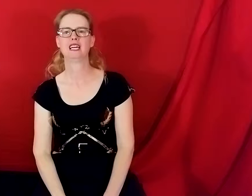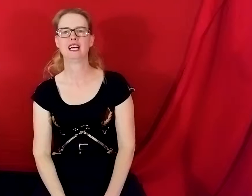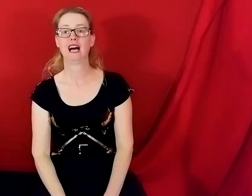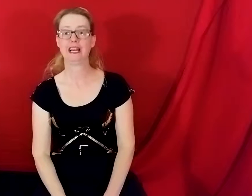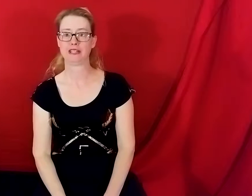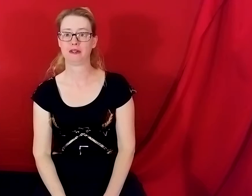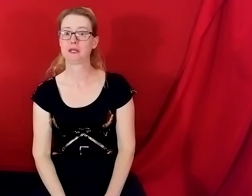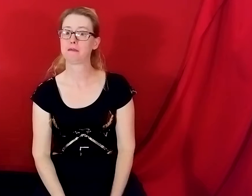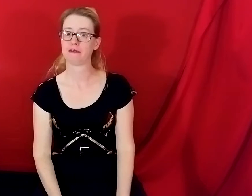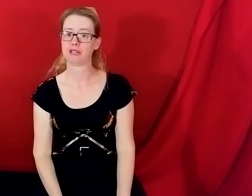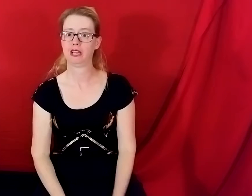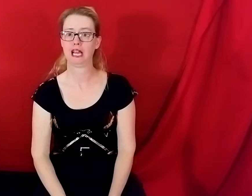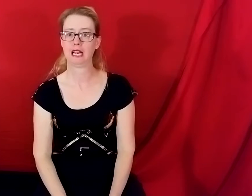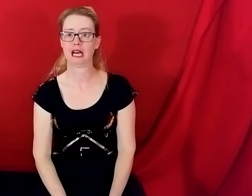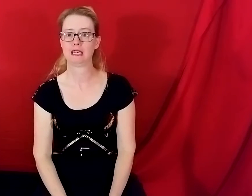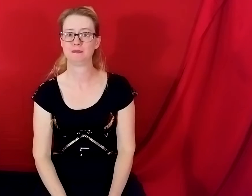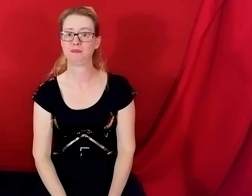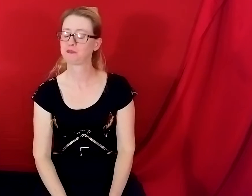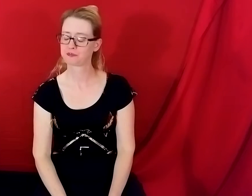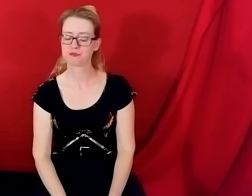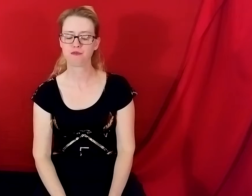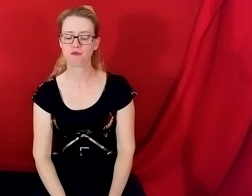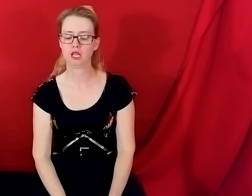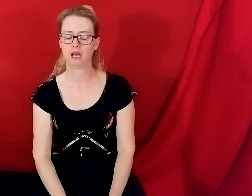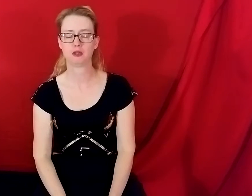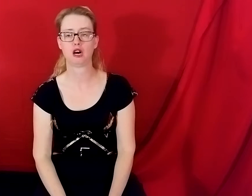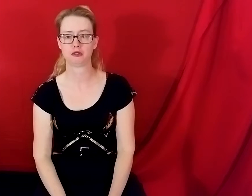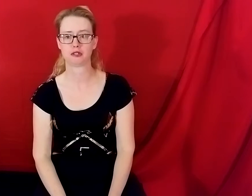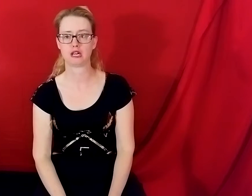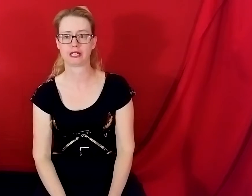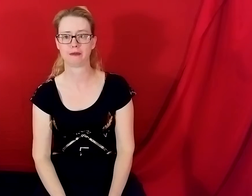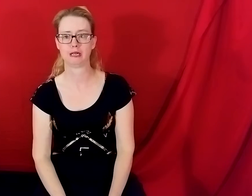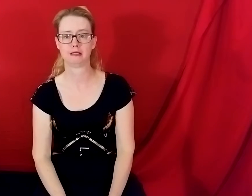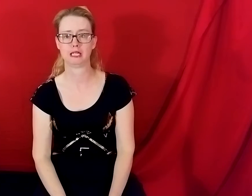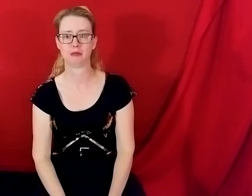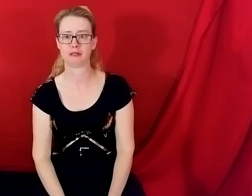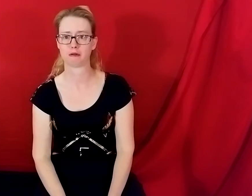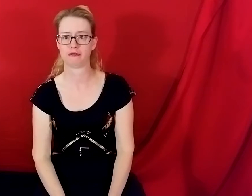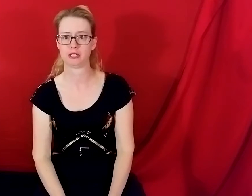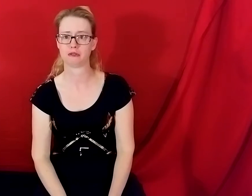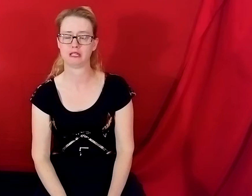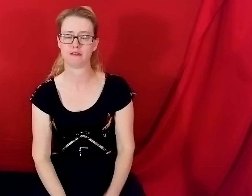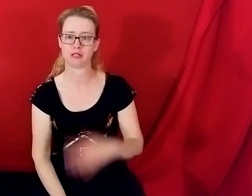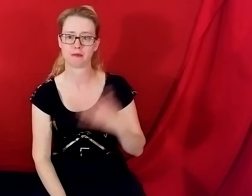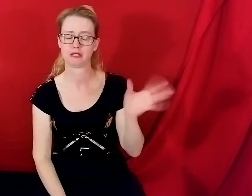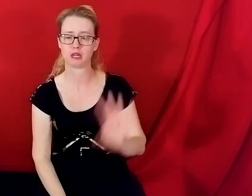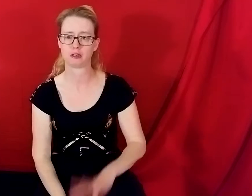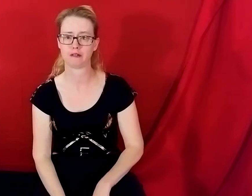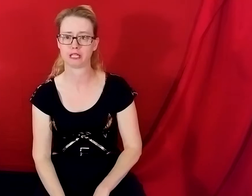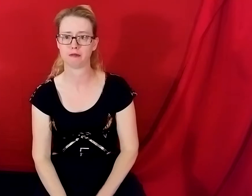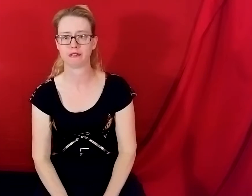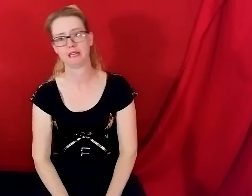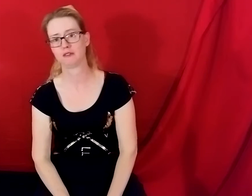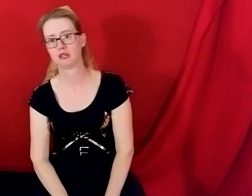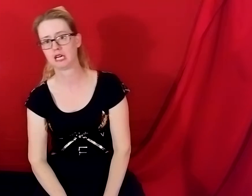hi there this is buffy and um i'm also talking about uh movies reviews and i might please watch all the other movies i've i